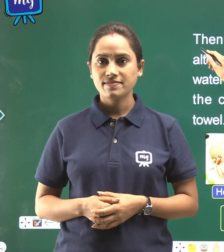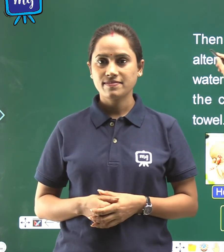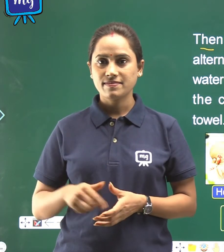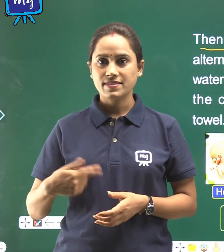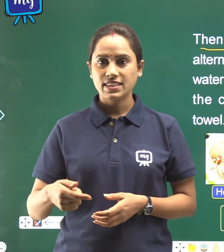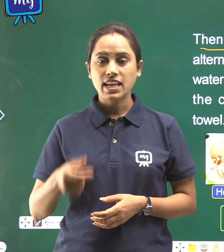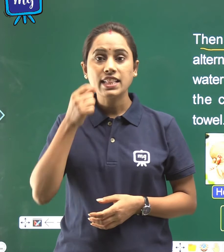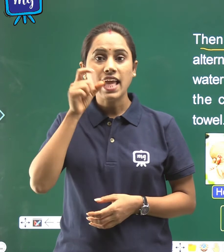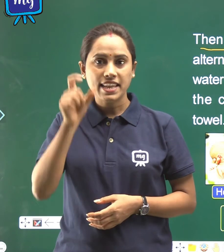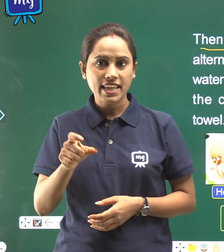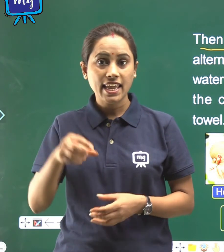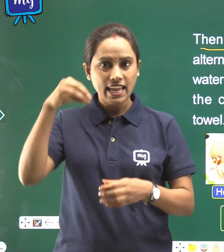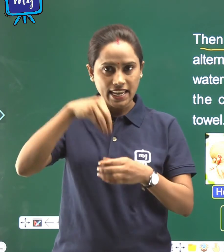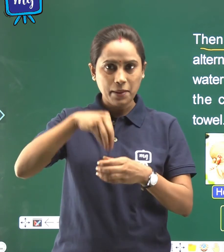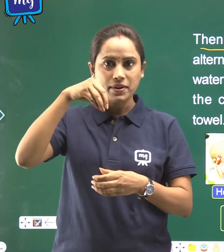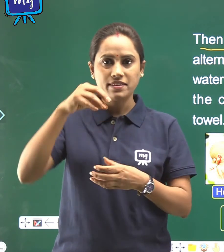Then he dipped